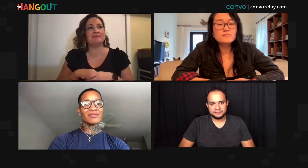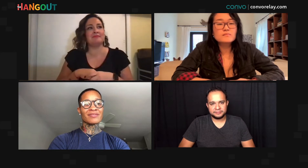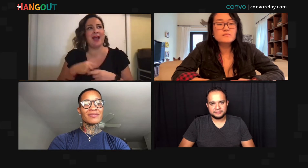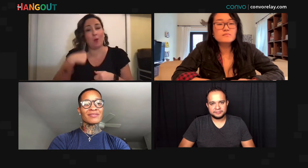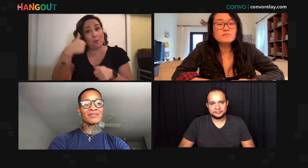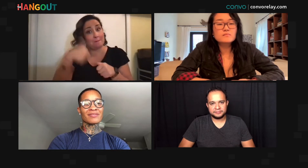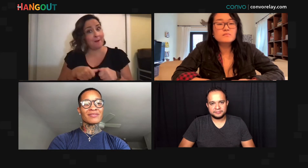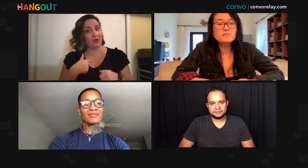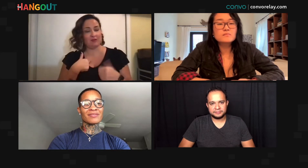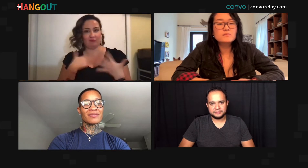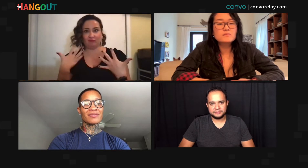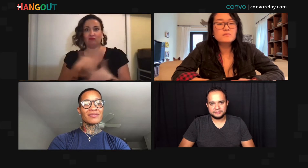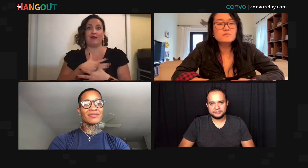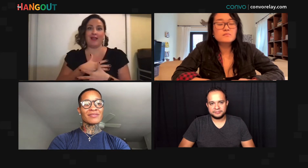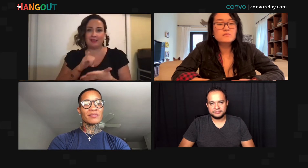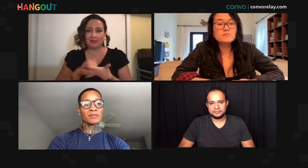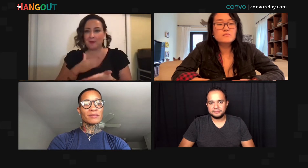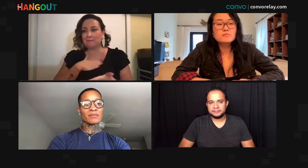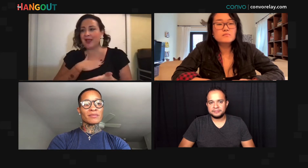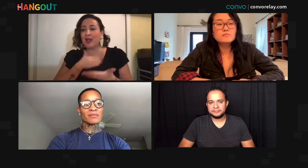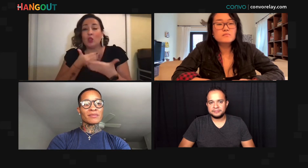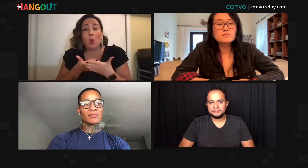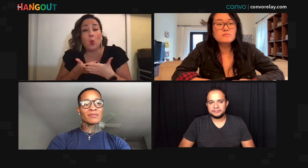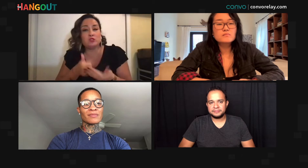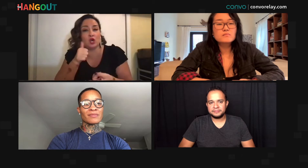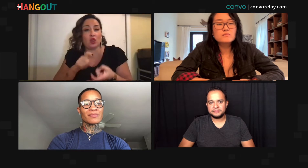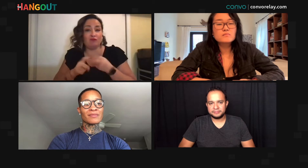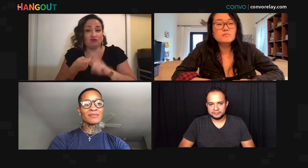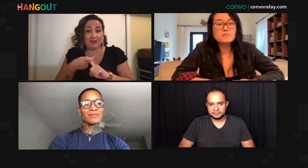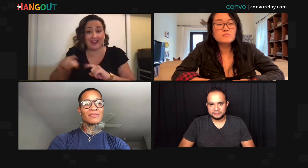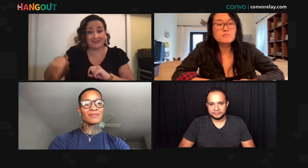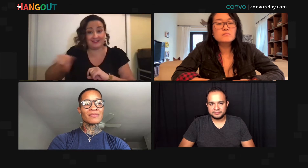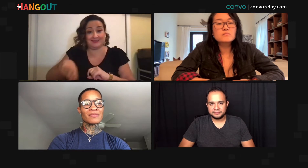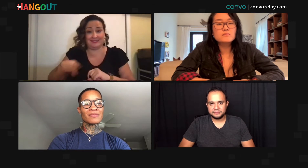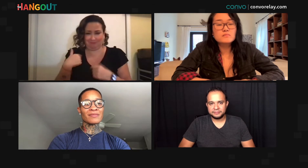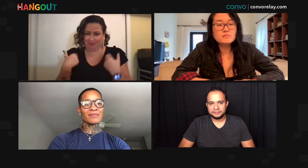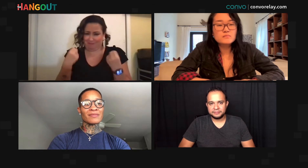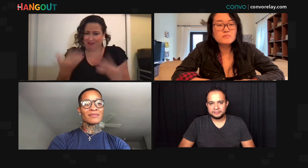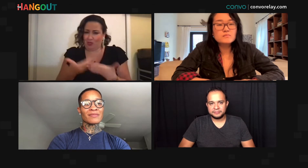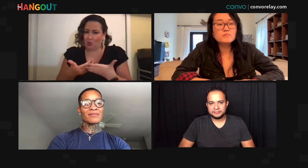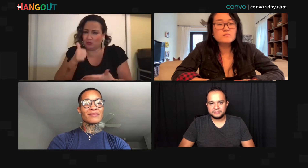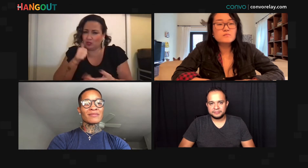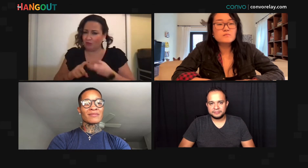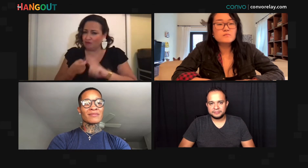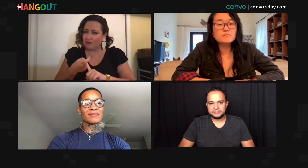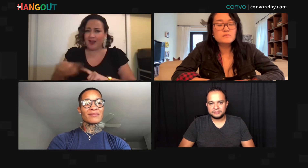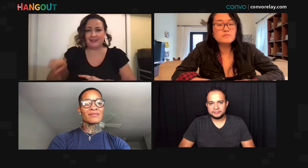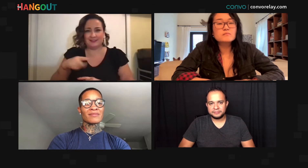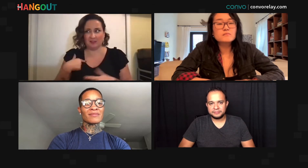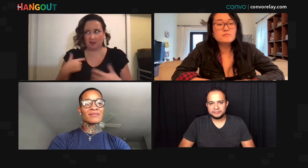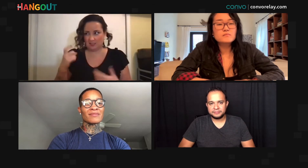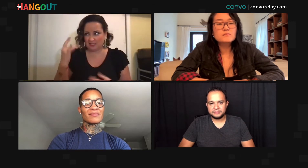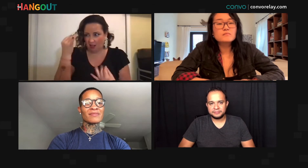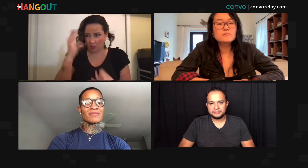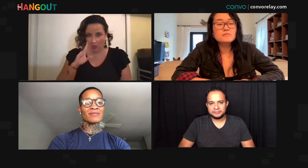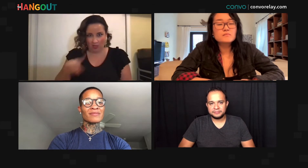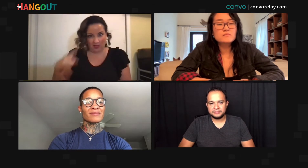Maybe not everyone, but I do remember being afraid that my closest friends, I had a lot of really close